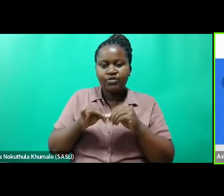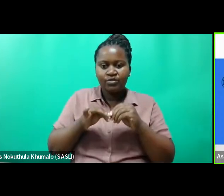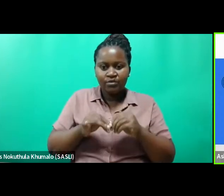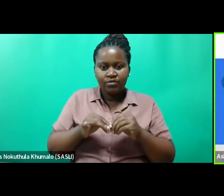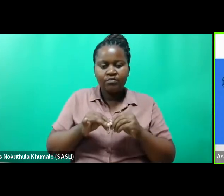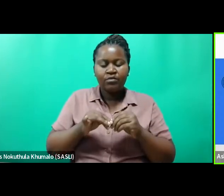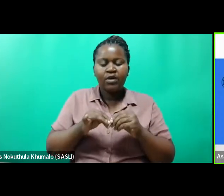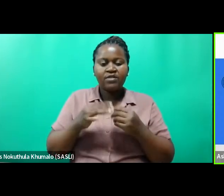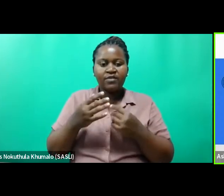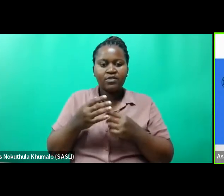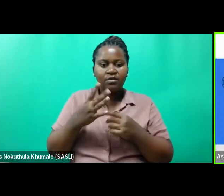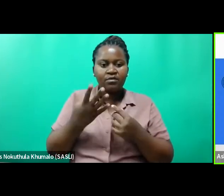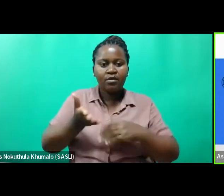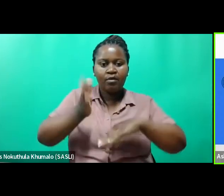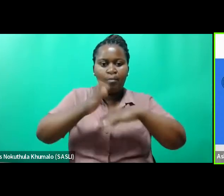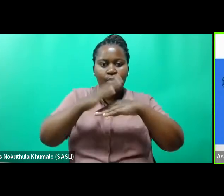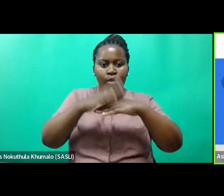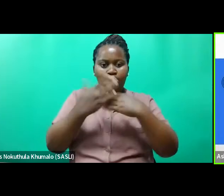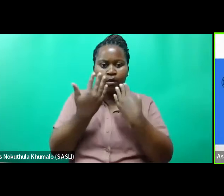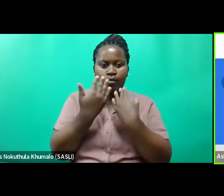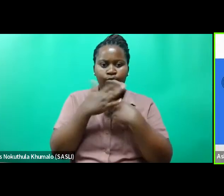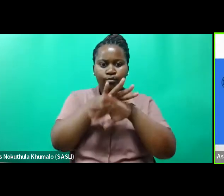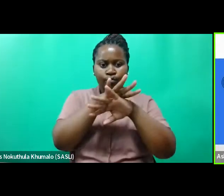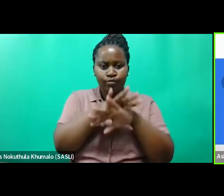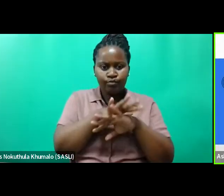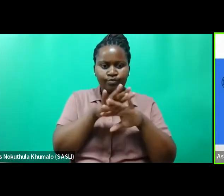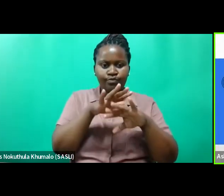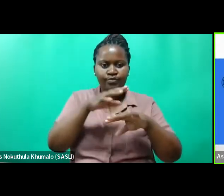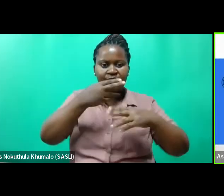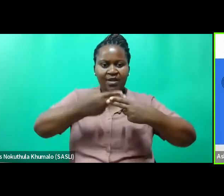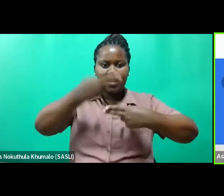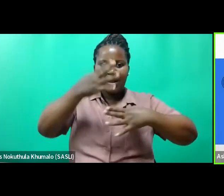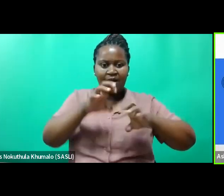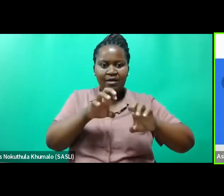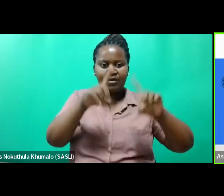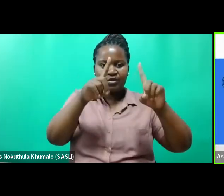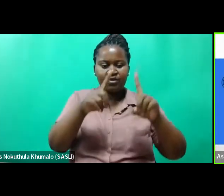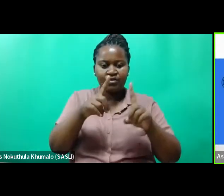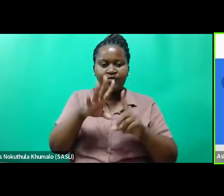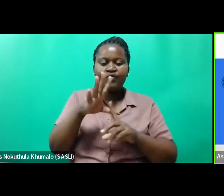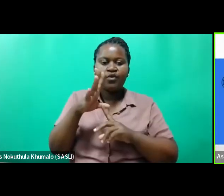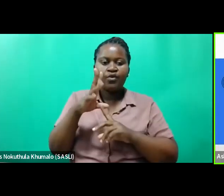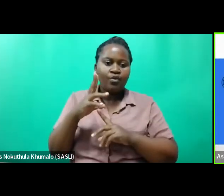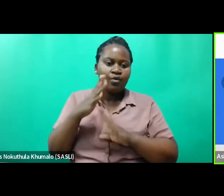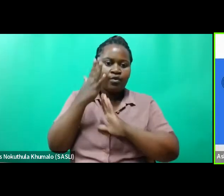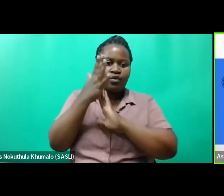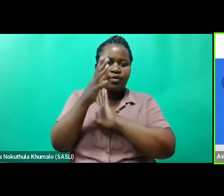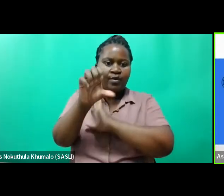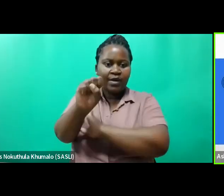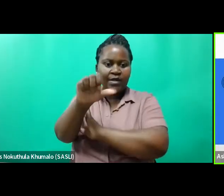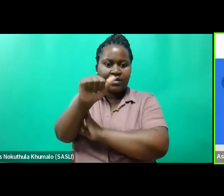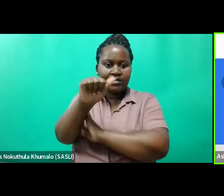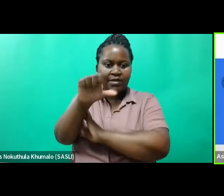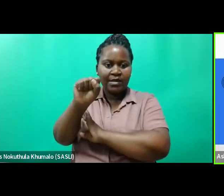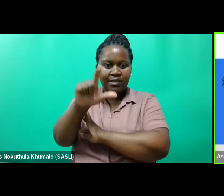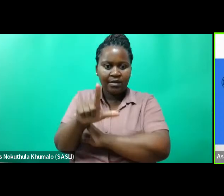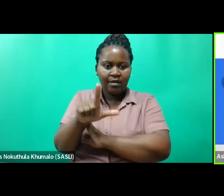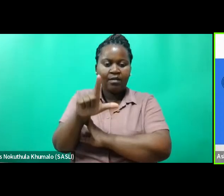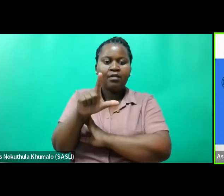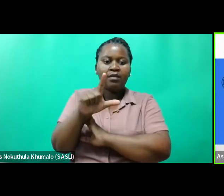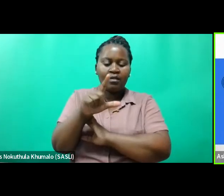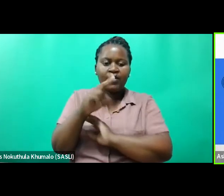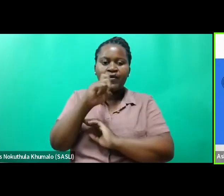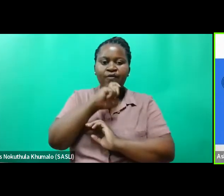a more inclusive higher education environment for SASL users, Dr. Kate Huddlestone, Mr.